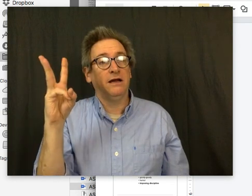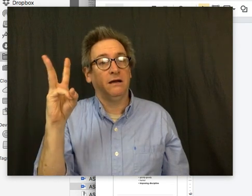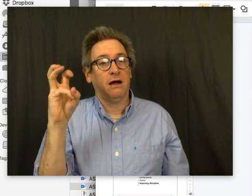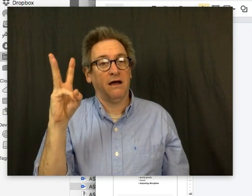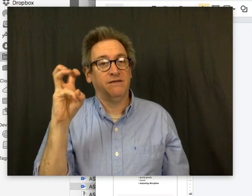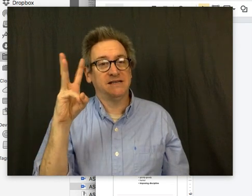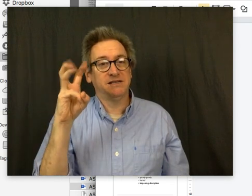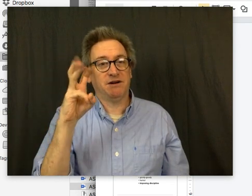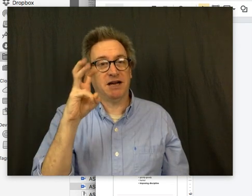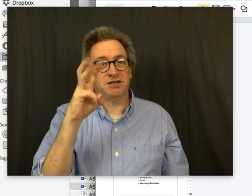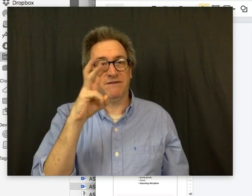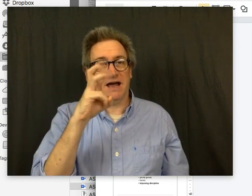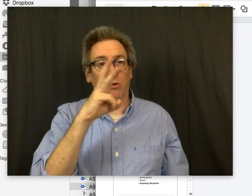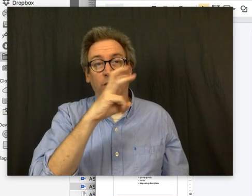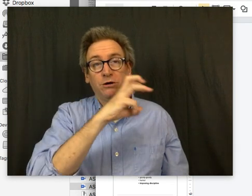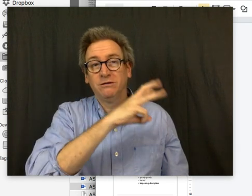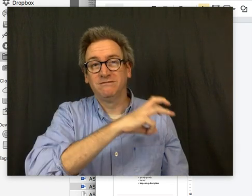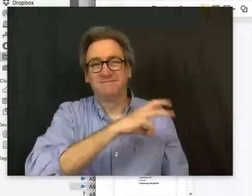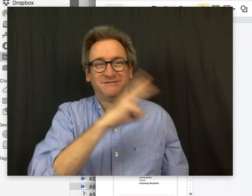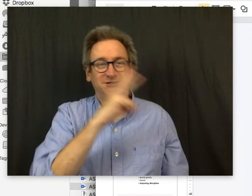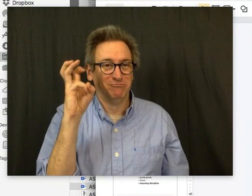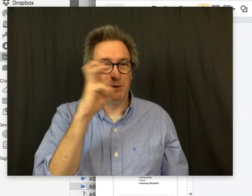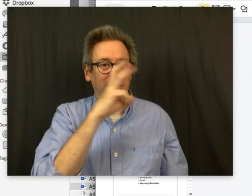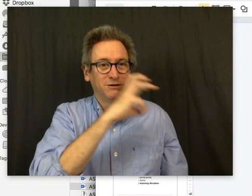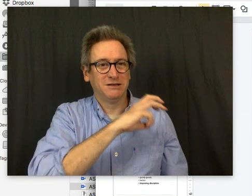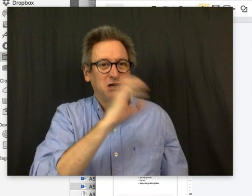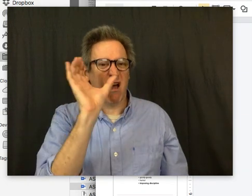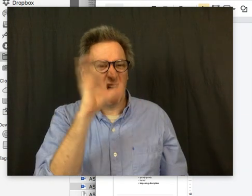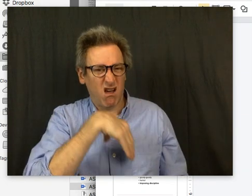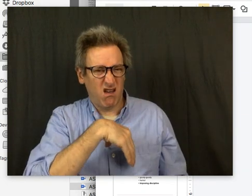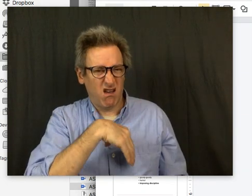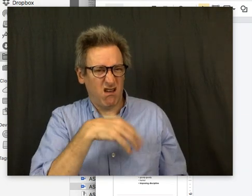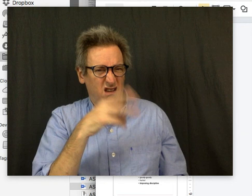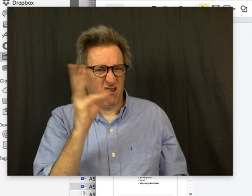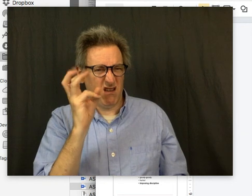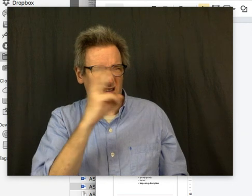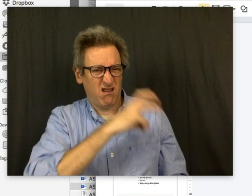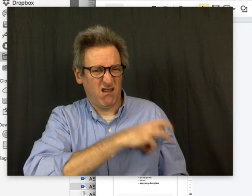And this is a variation of that, weird, weird.